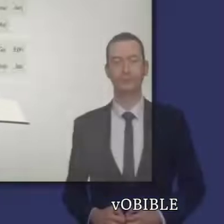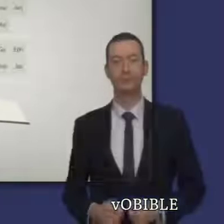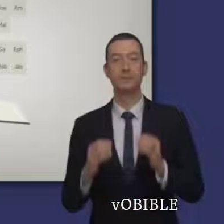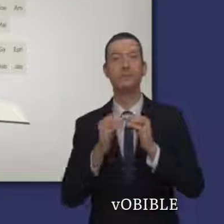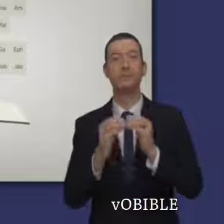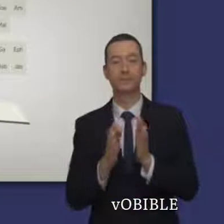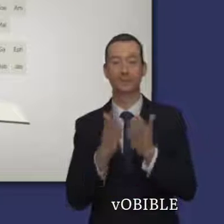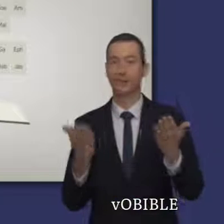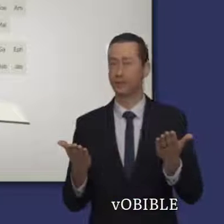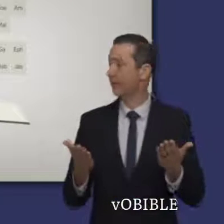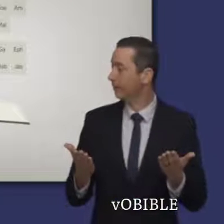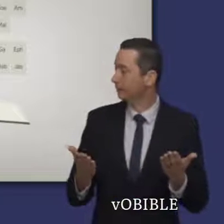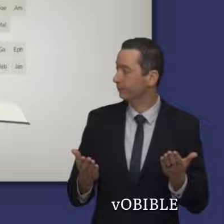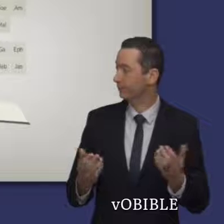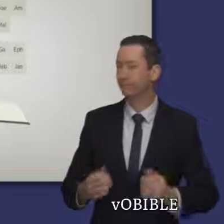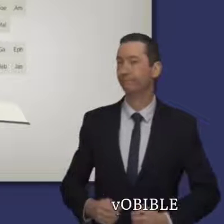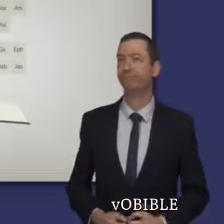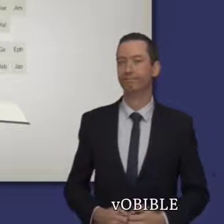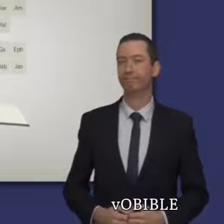An introduction to the book of Joshua.